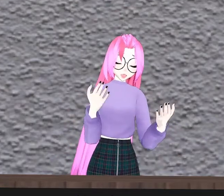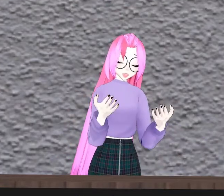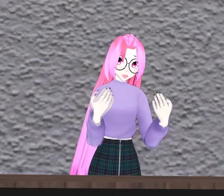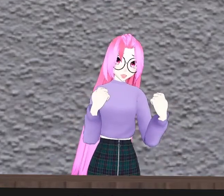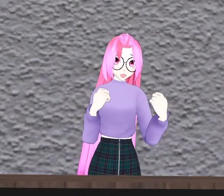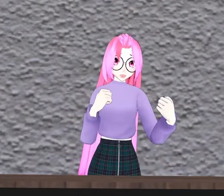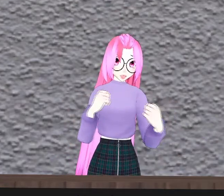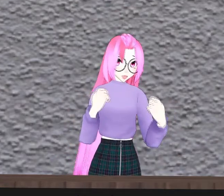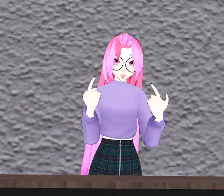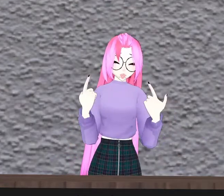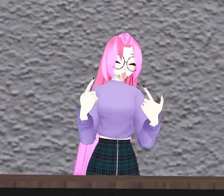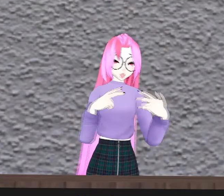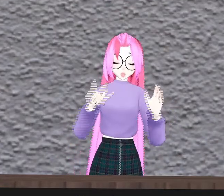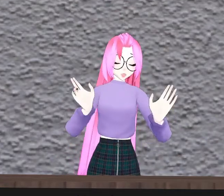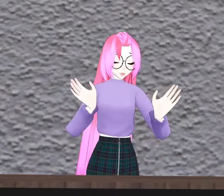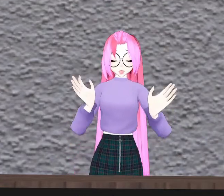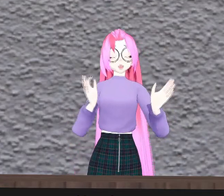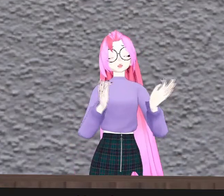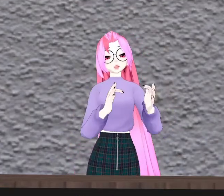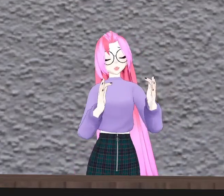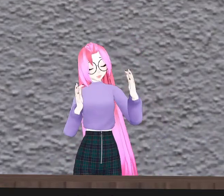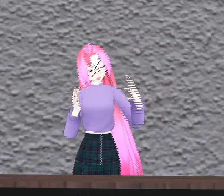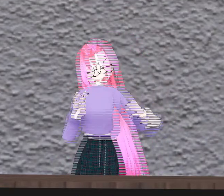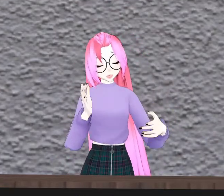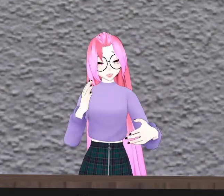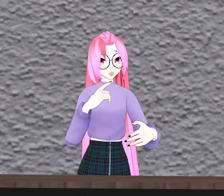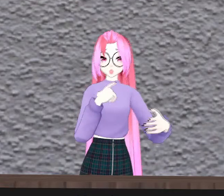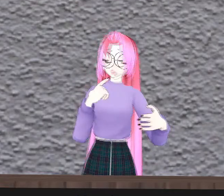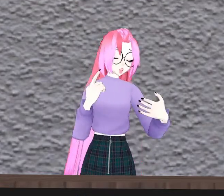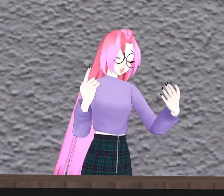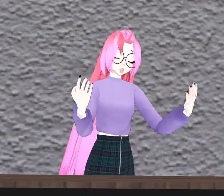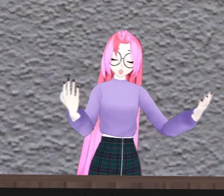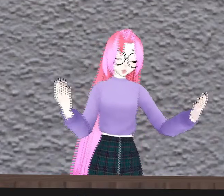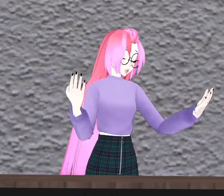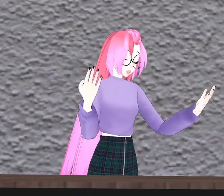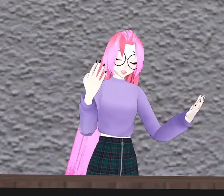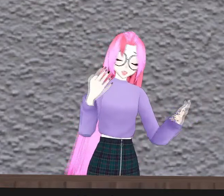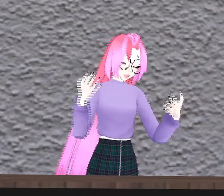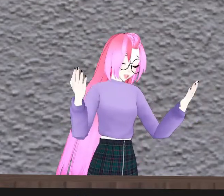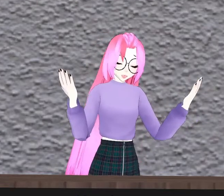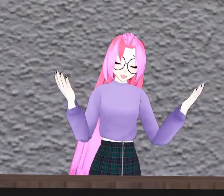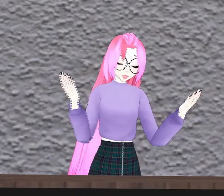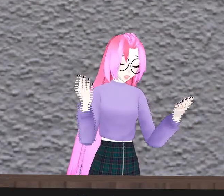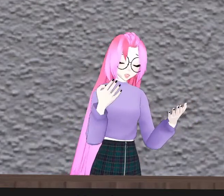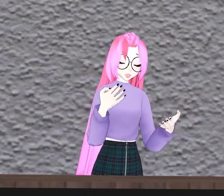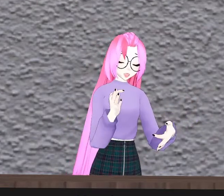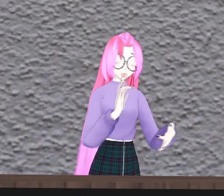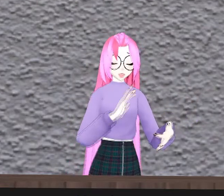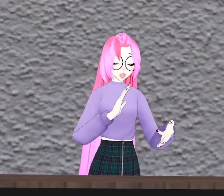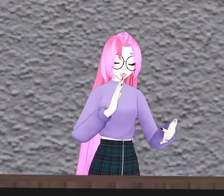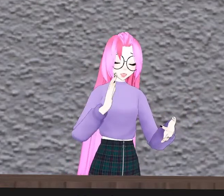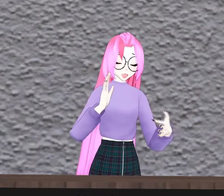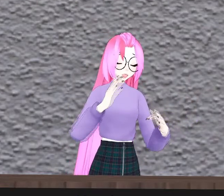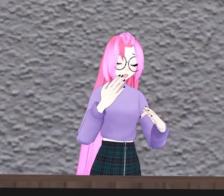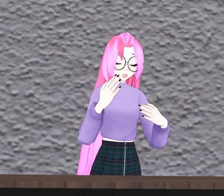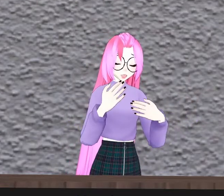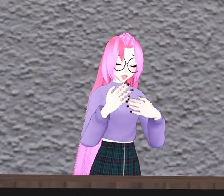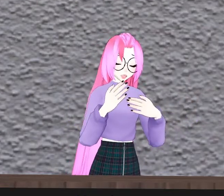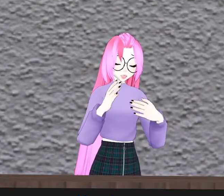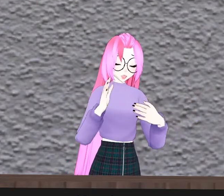come pick me up. I got poo-poo everywhere, bro. Like, they'll just say it, and it's fine. Like, it's a really common joke